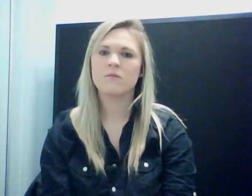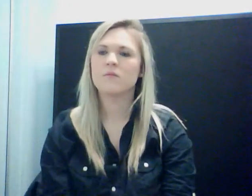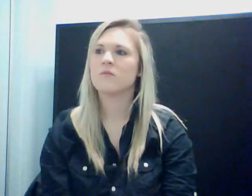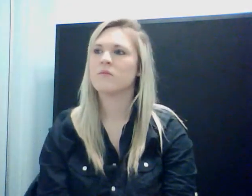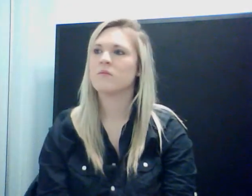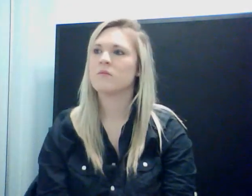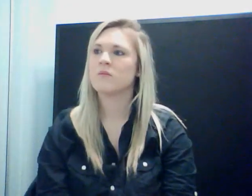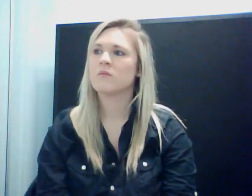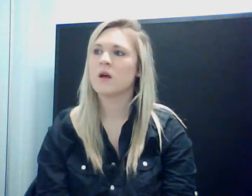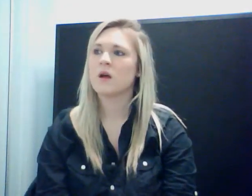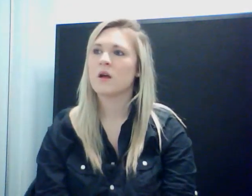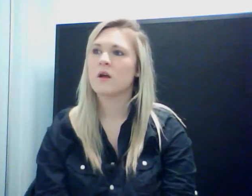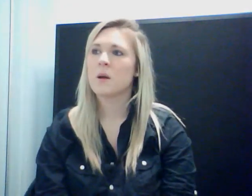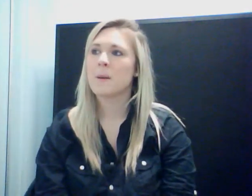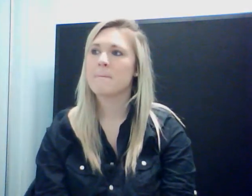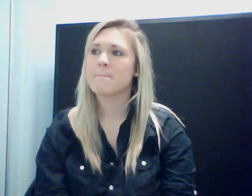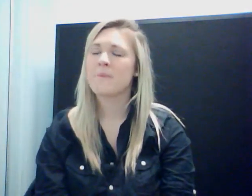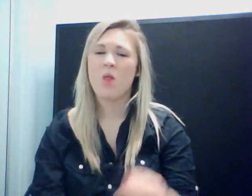And most of the wires would not be seen.